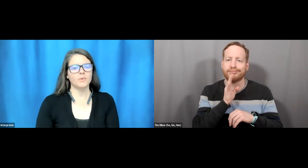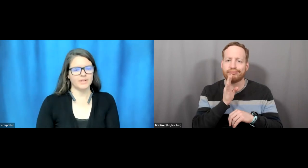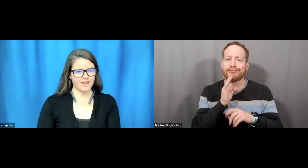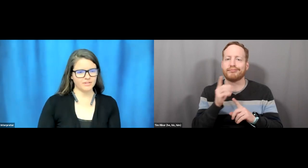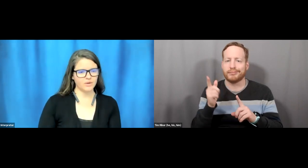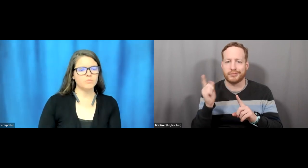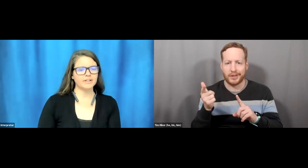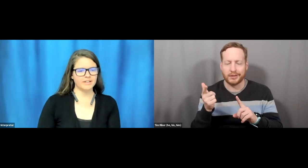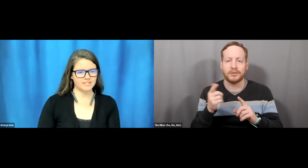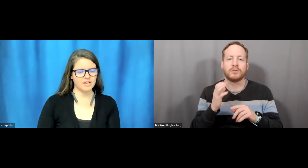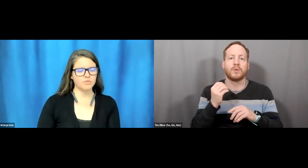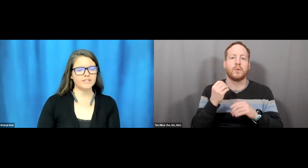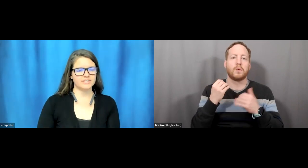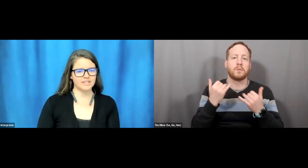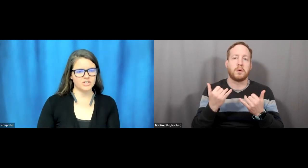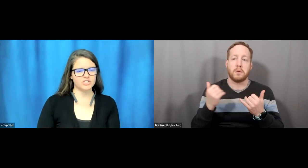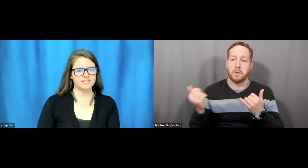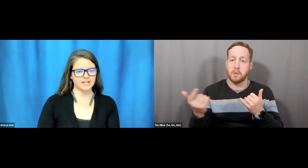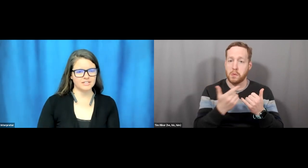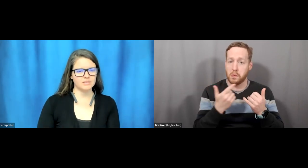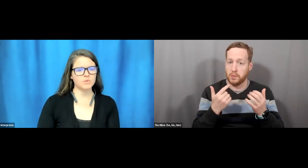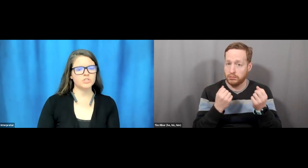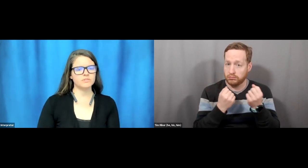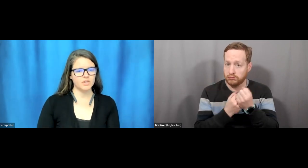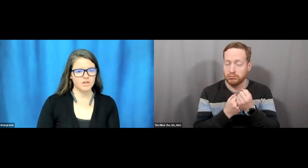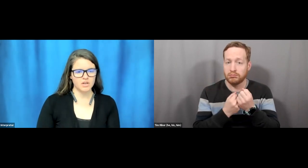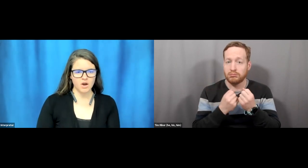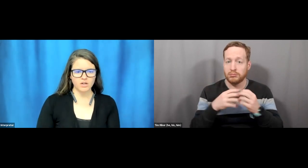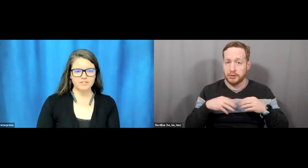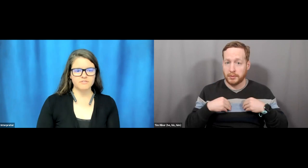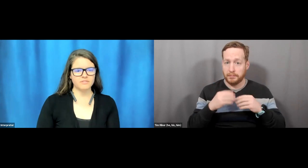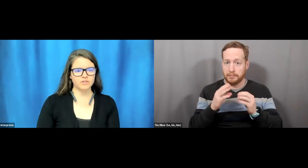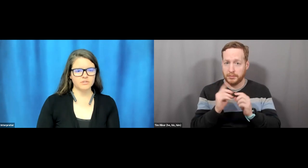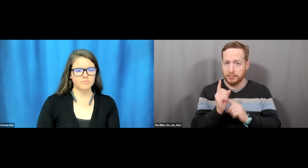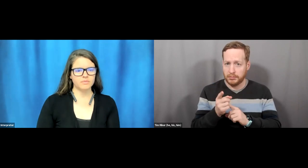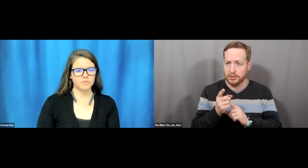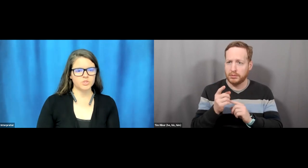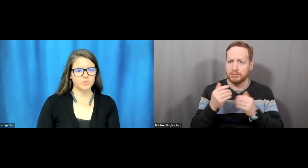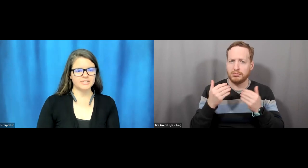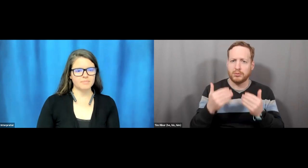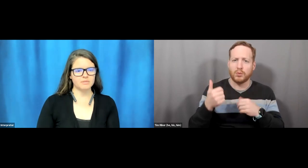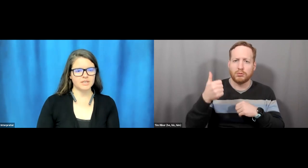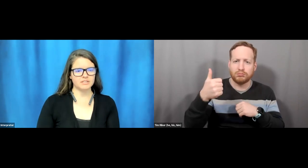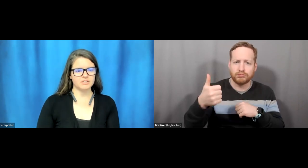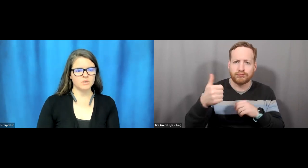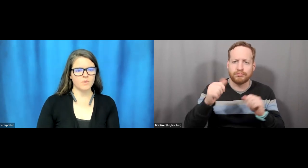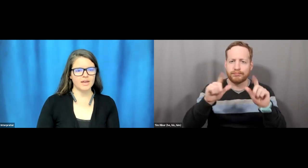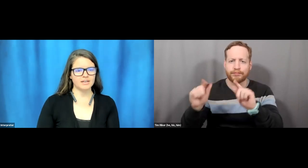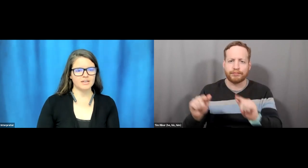Okay, Caroline Obrecht has voiced that she is seconding the motion. All in favor, do you accept the minutes? Go ahead and give a